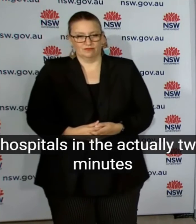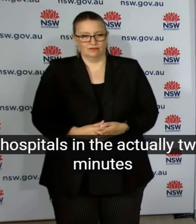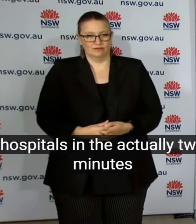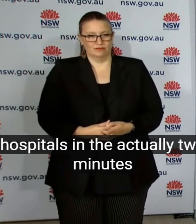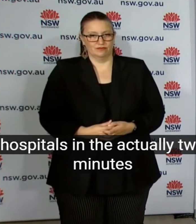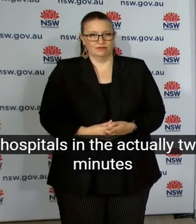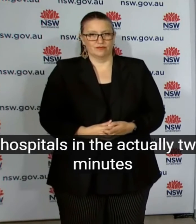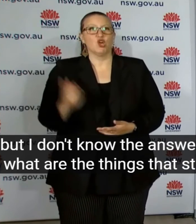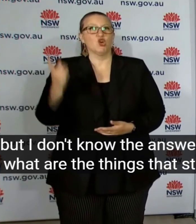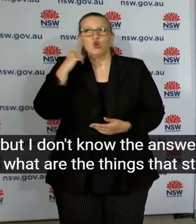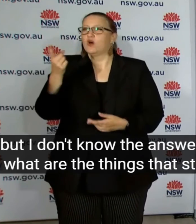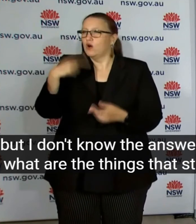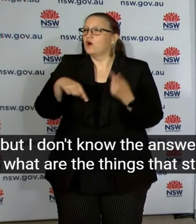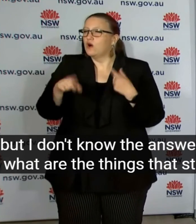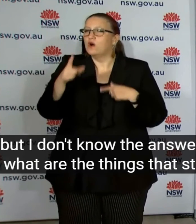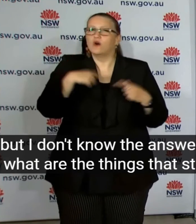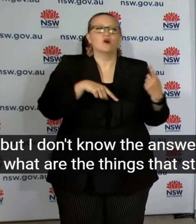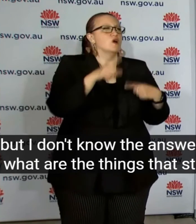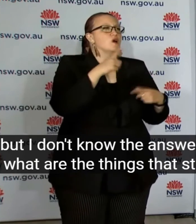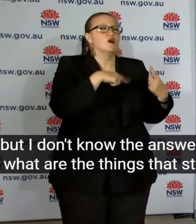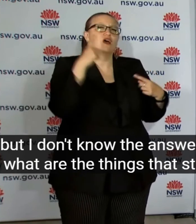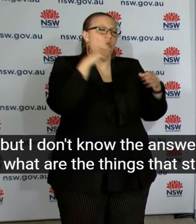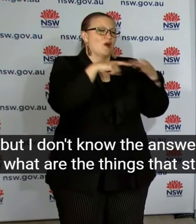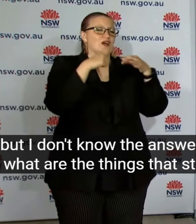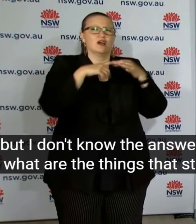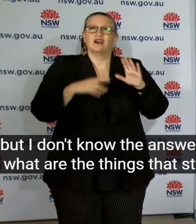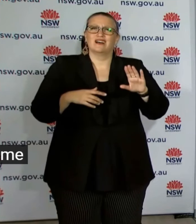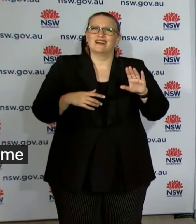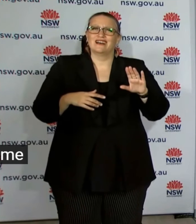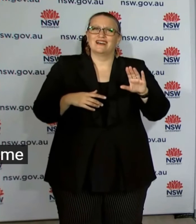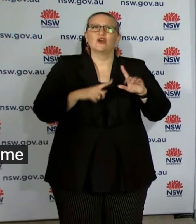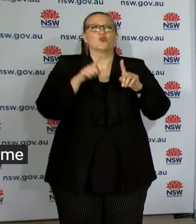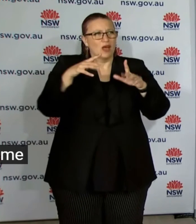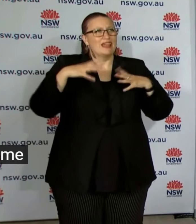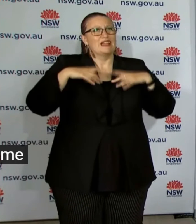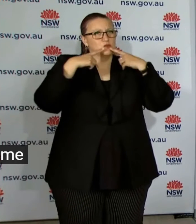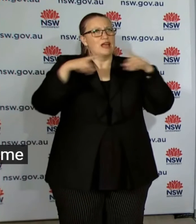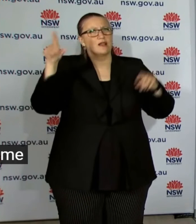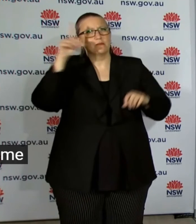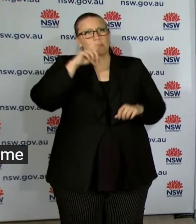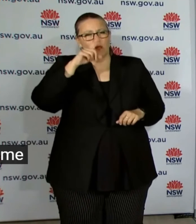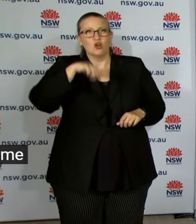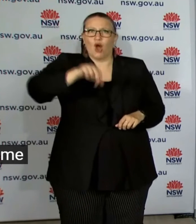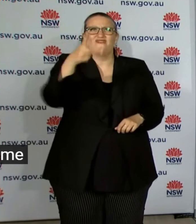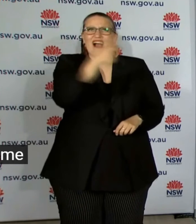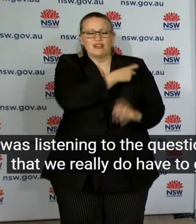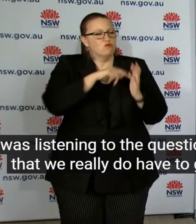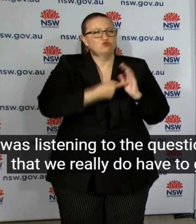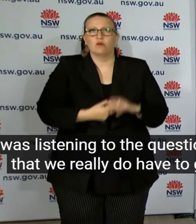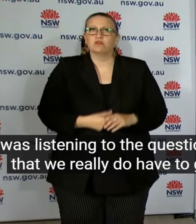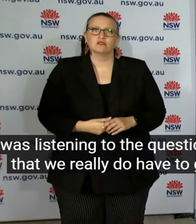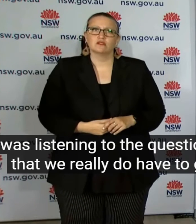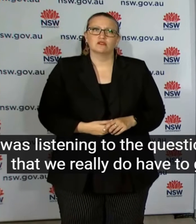struck me as I was listening to the questioning is that we really do have to get the message out that people need to get vaccinated, no matter where you